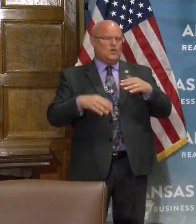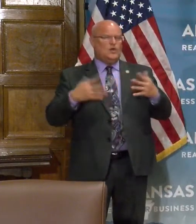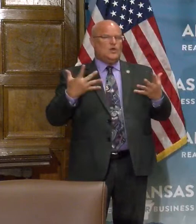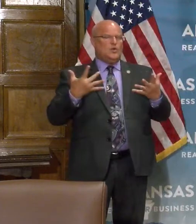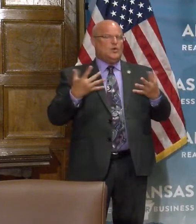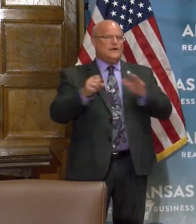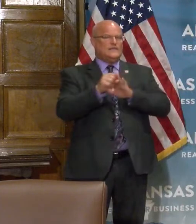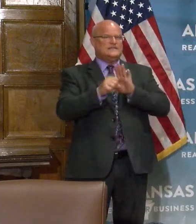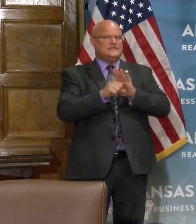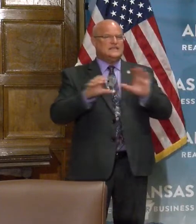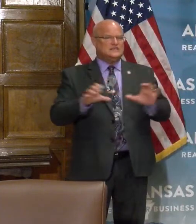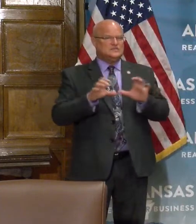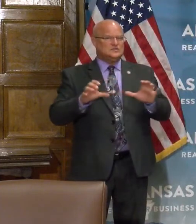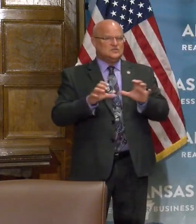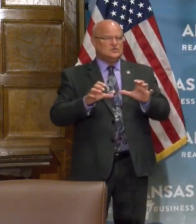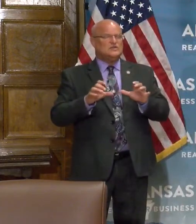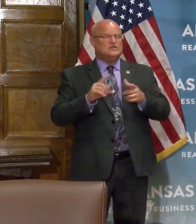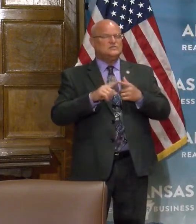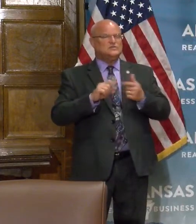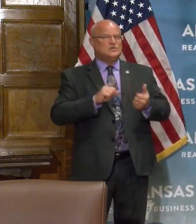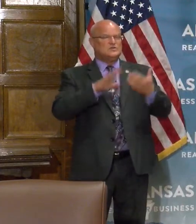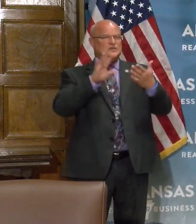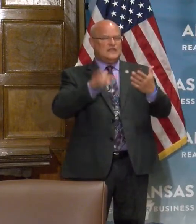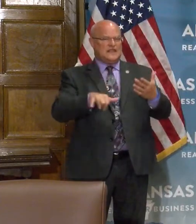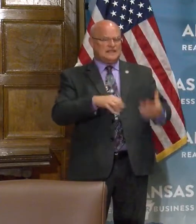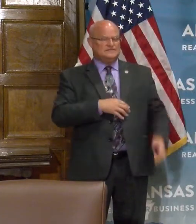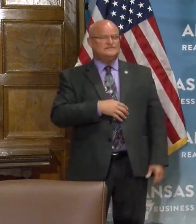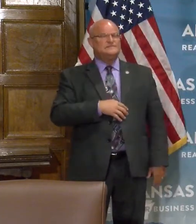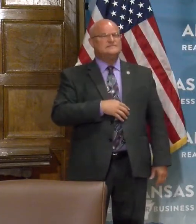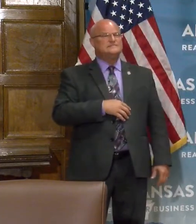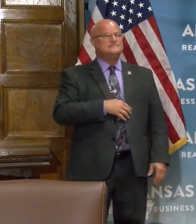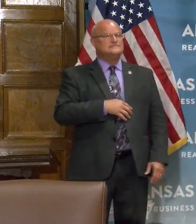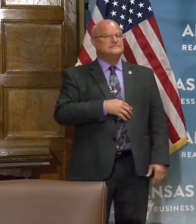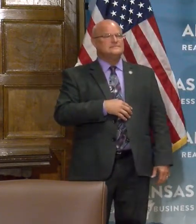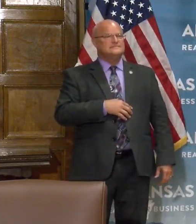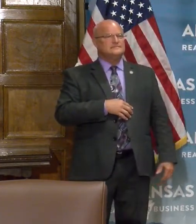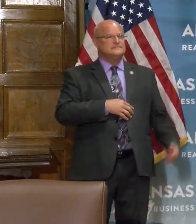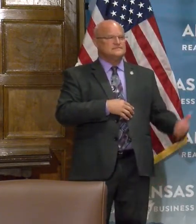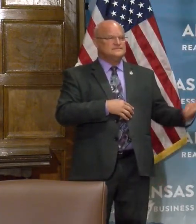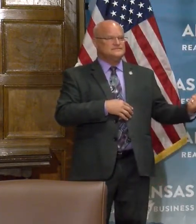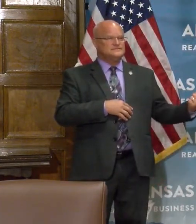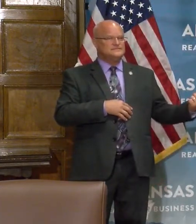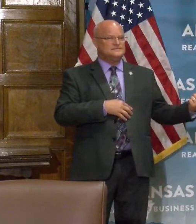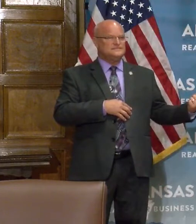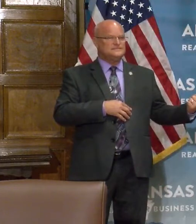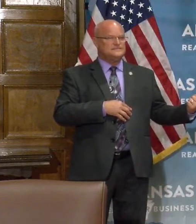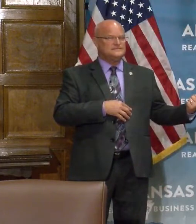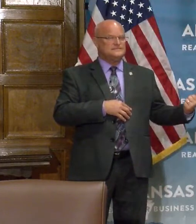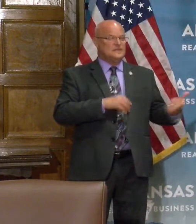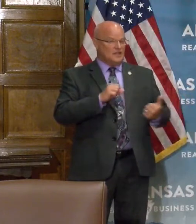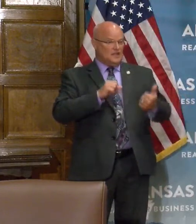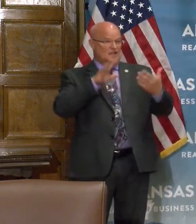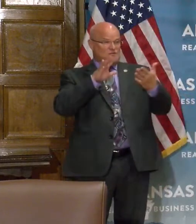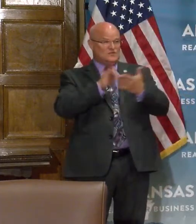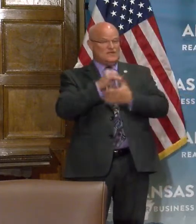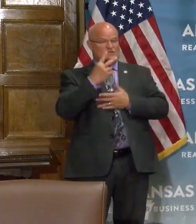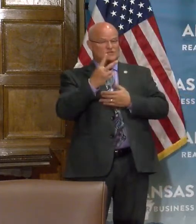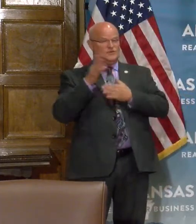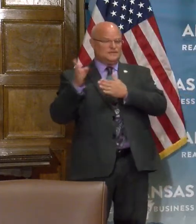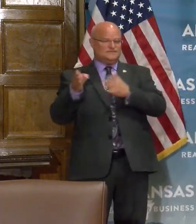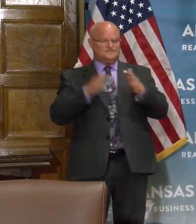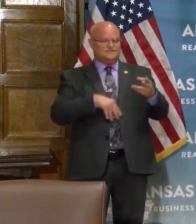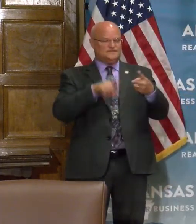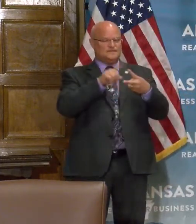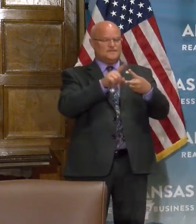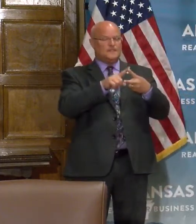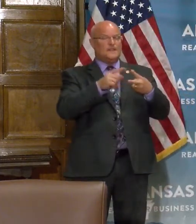the state doing concretely to address that? Well, address that in two ways. One is we've